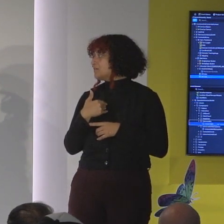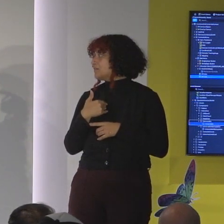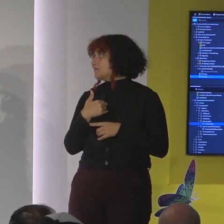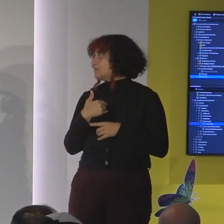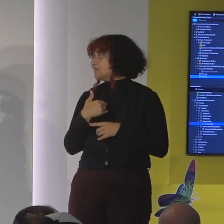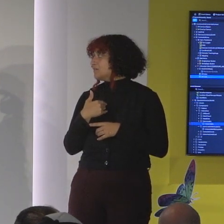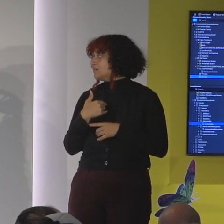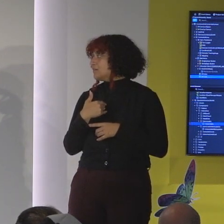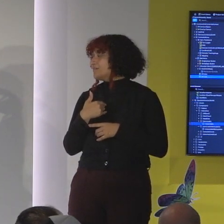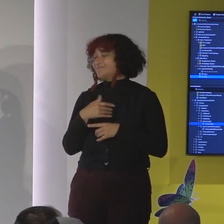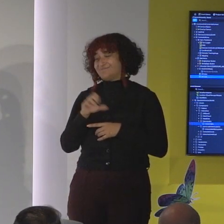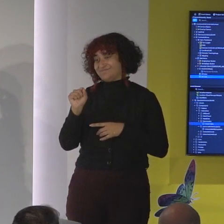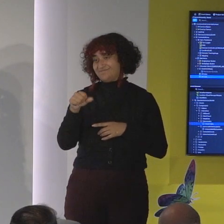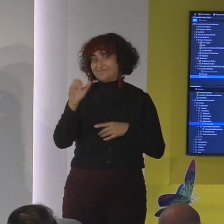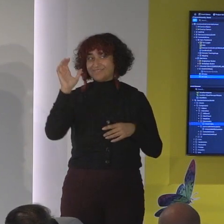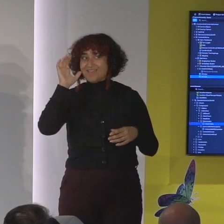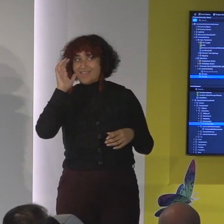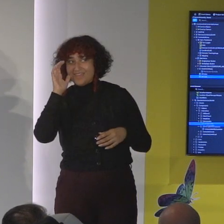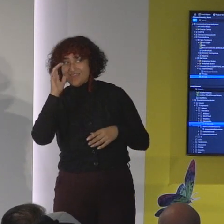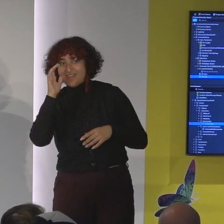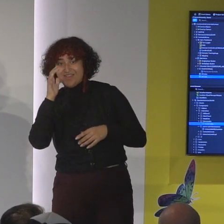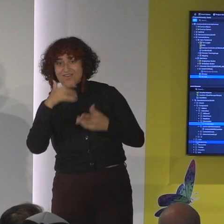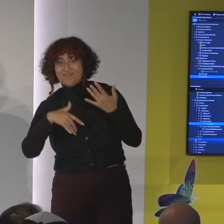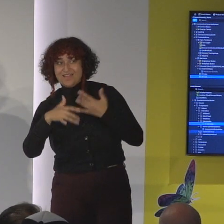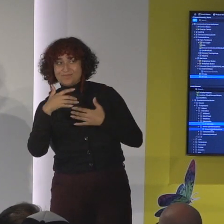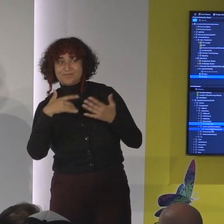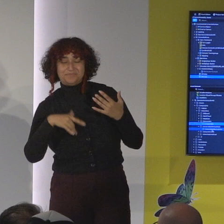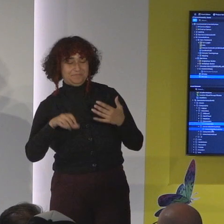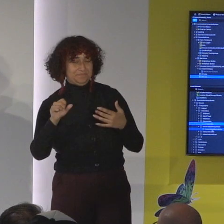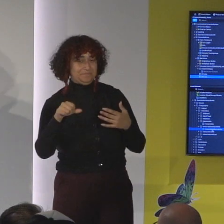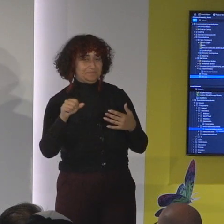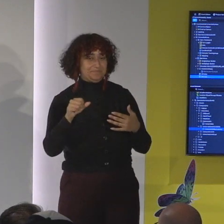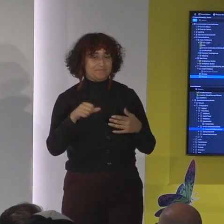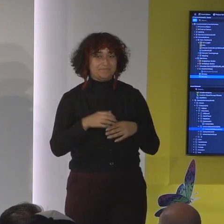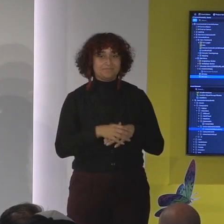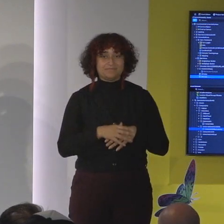this one, did I hear interactable? I think I heard interactable.